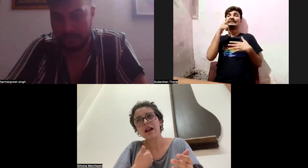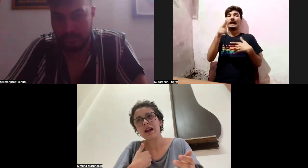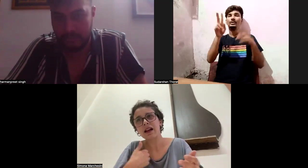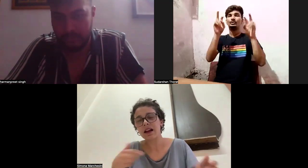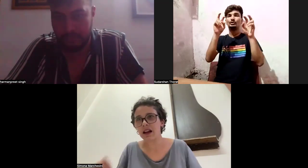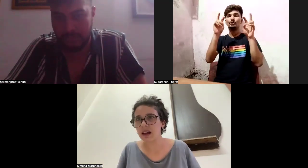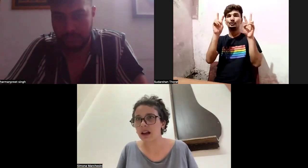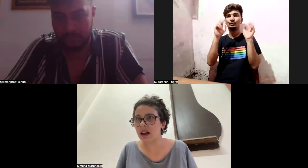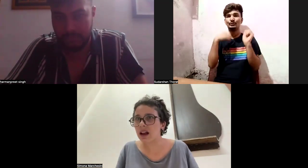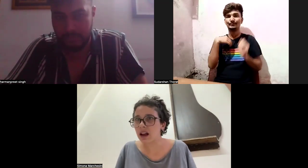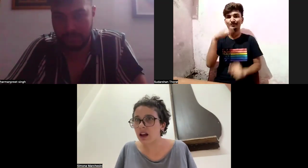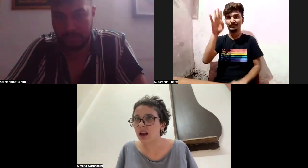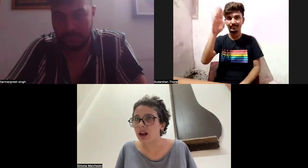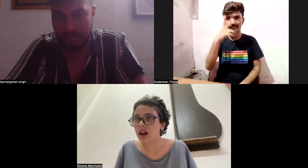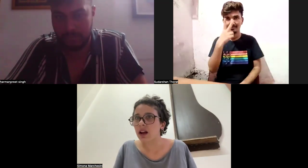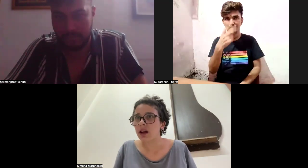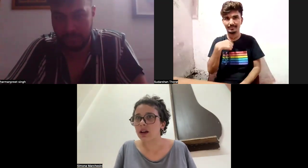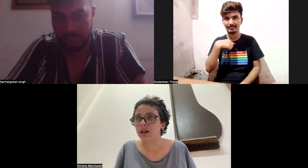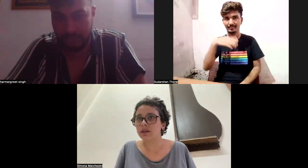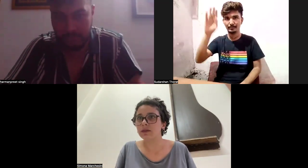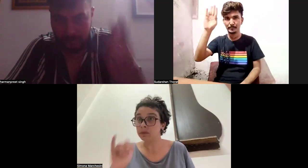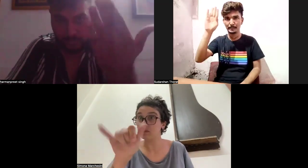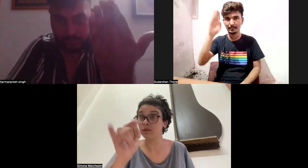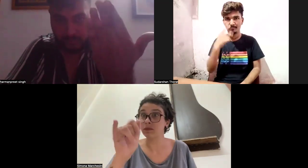the same as the transgender community.